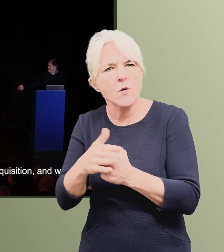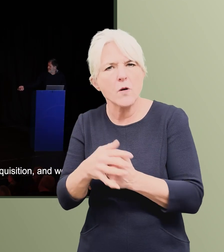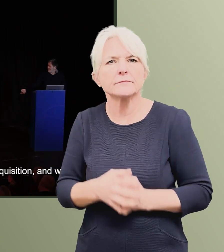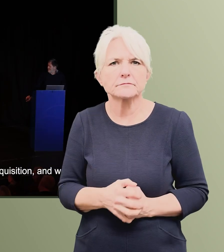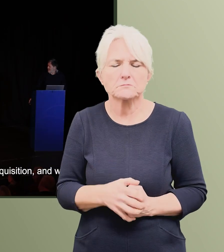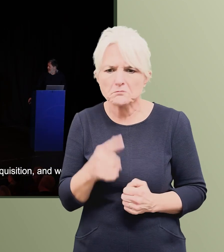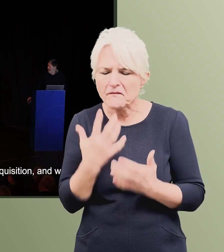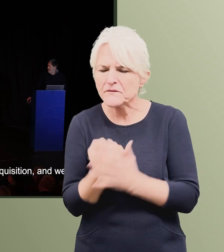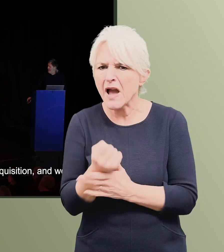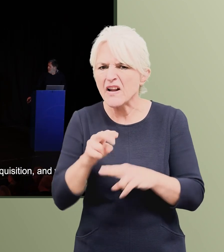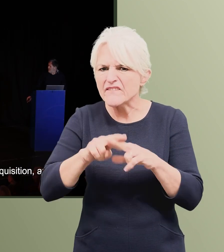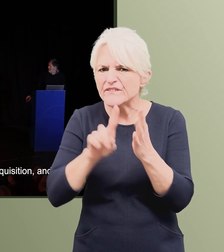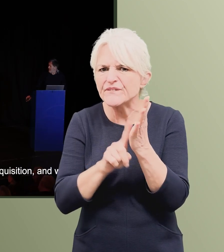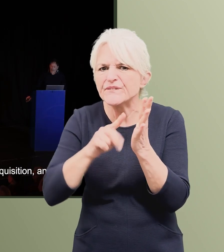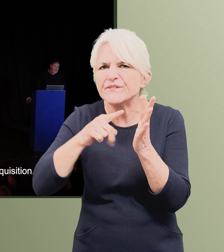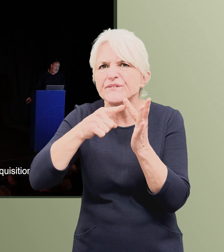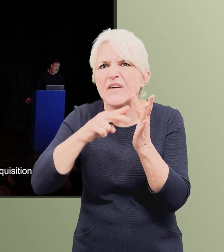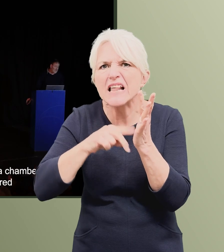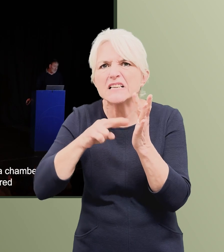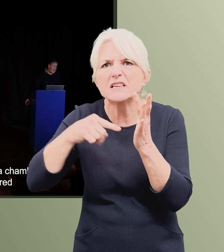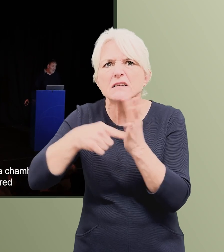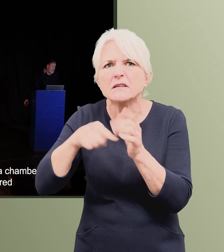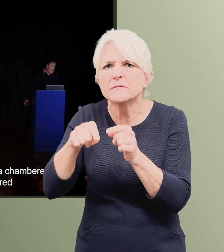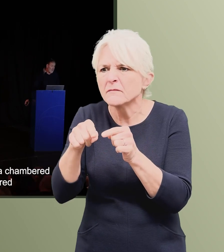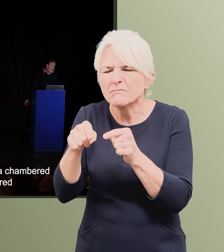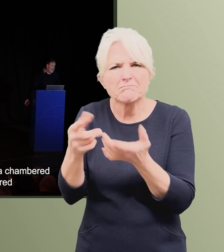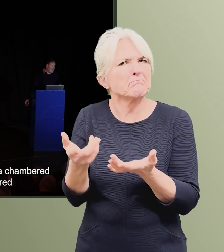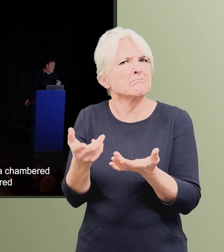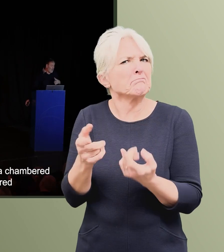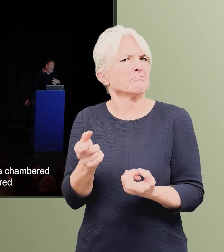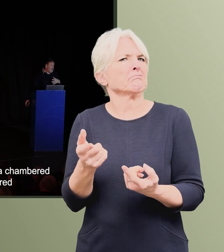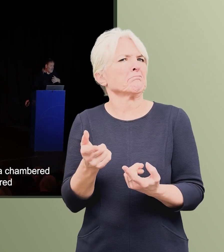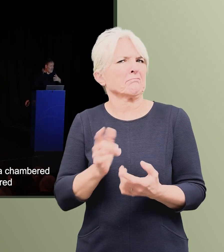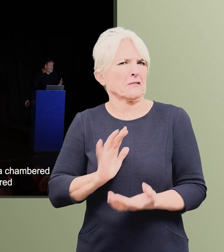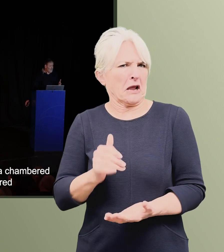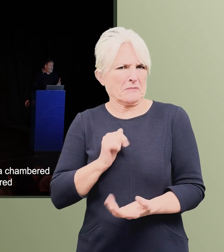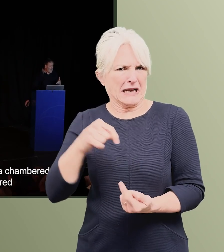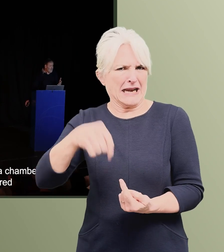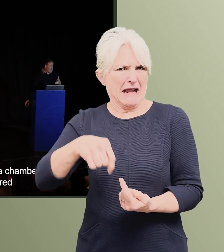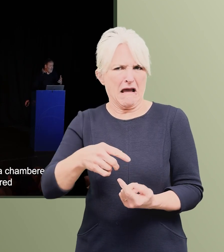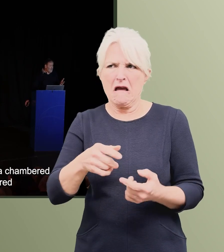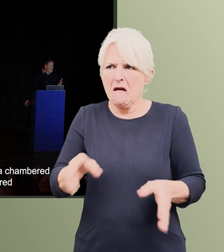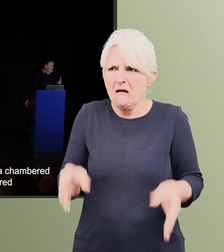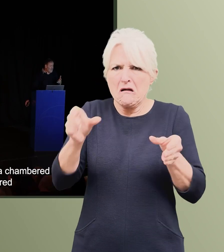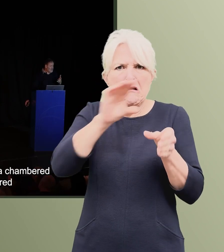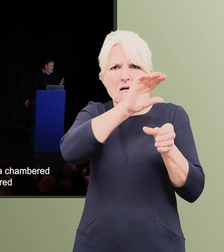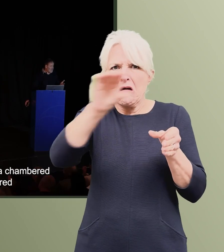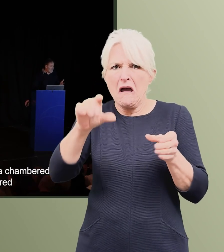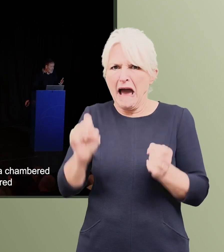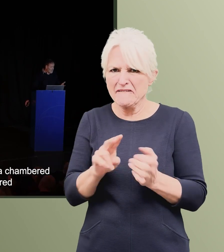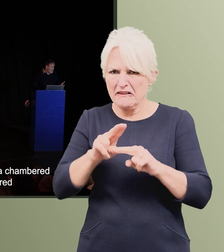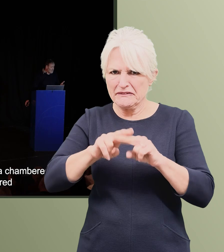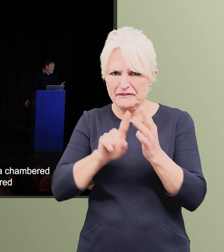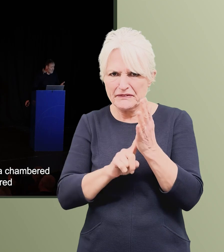acquisition. And we also found a lot of flint as well. Again, saying I would not expect to find around a